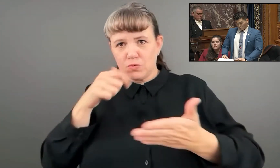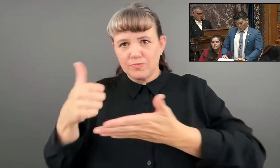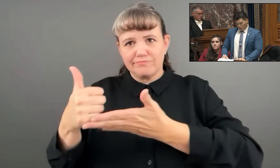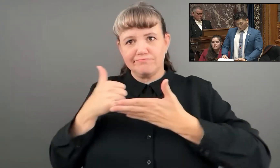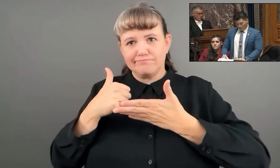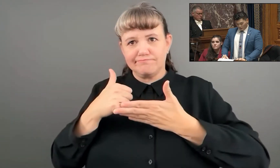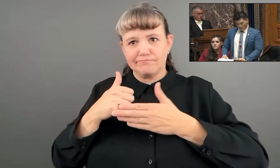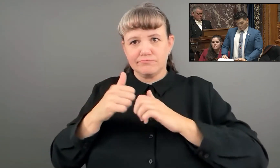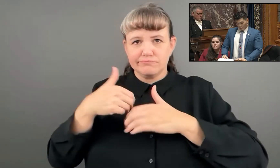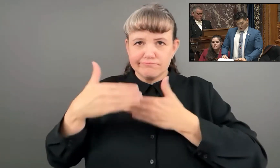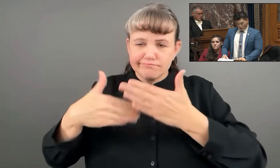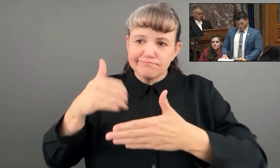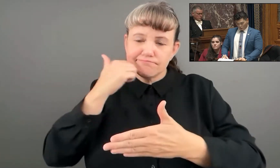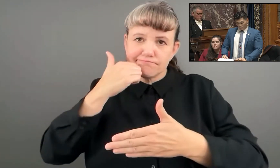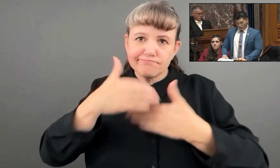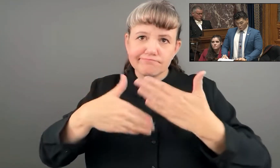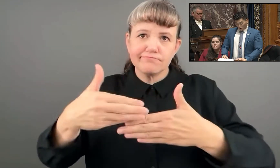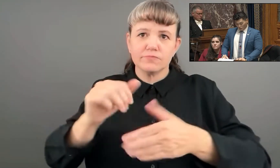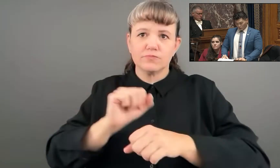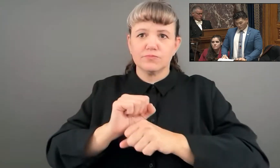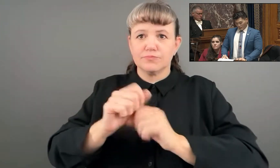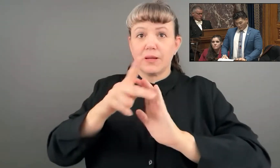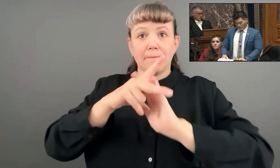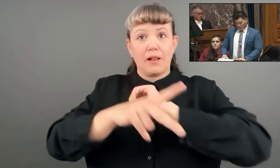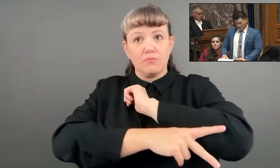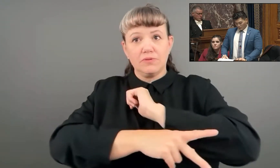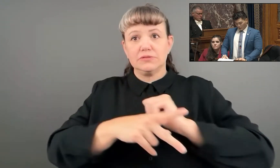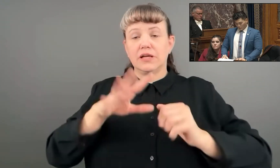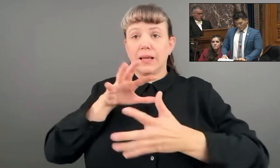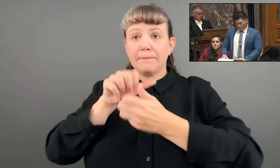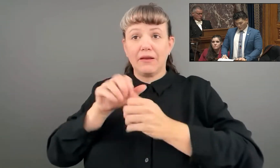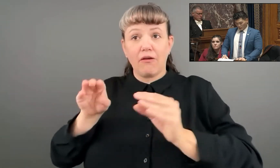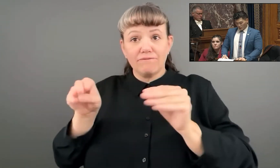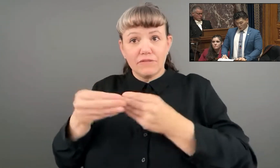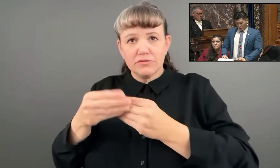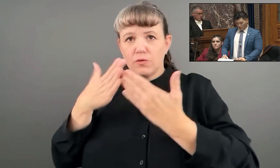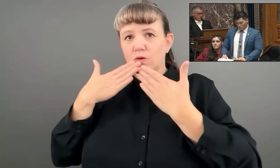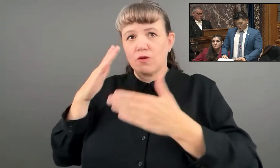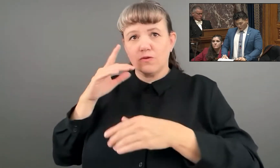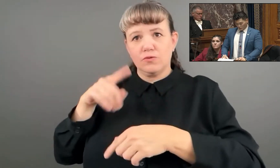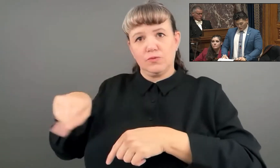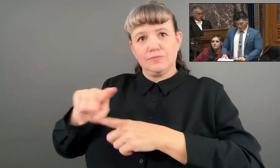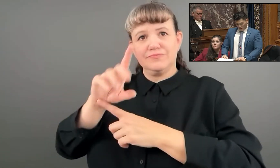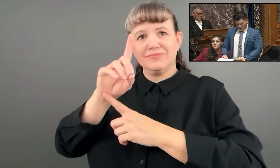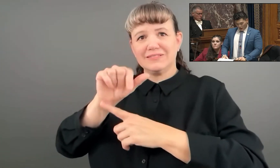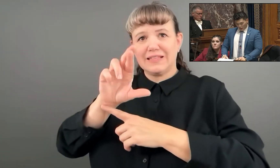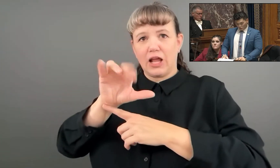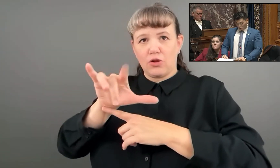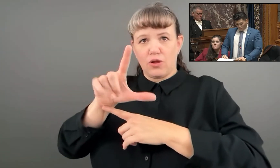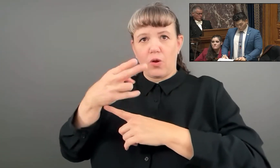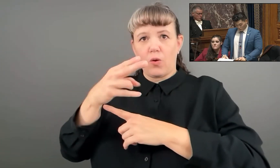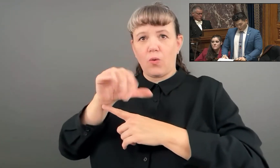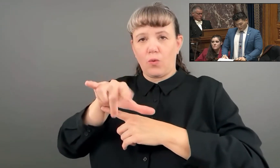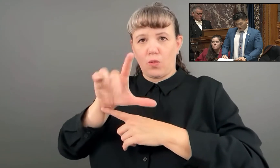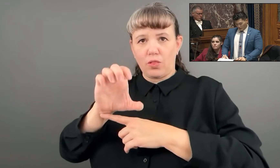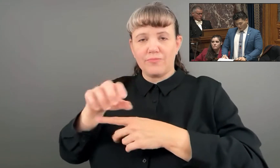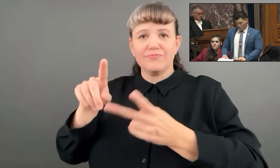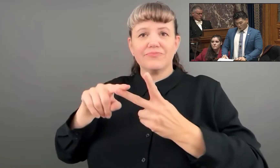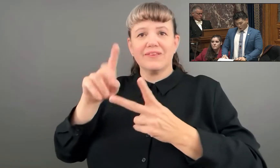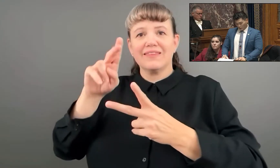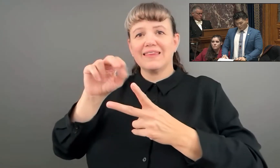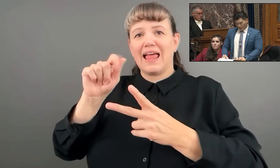Parliamentary Committee Office, thank you to Darrell Hoyle, Natalie Beatman, Jared Brown, Azu